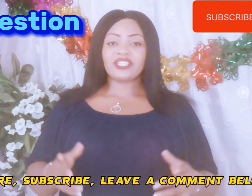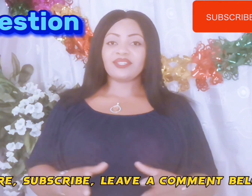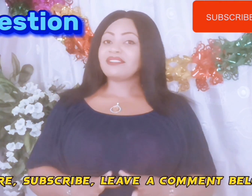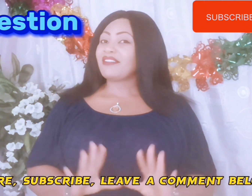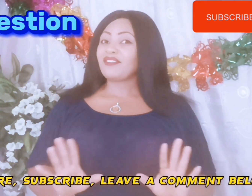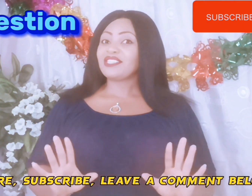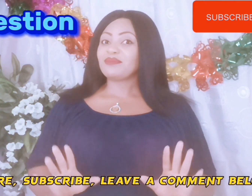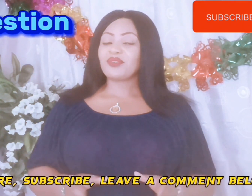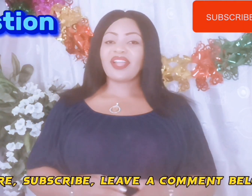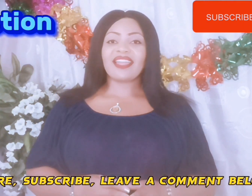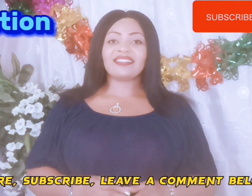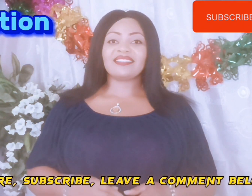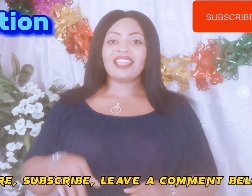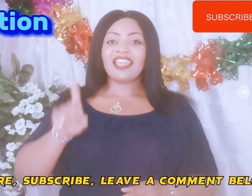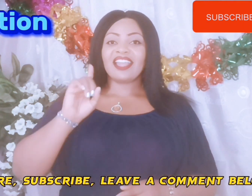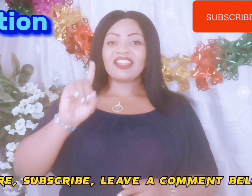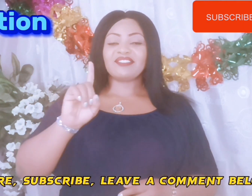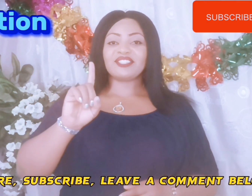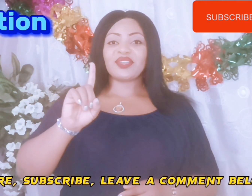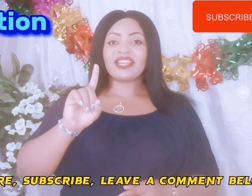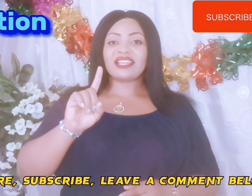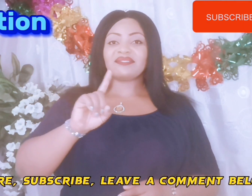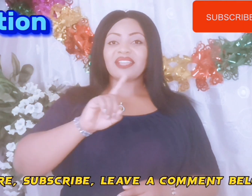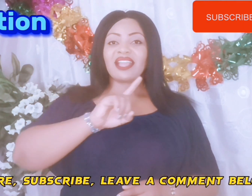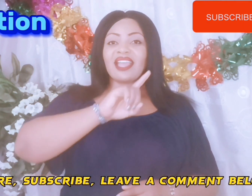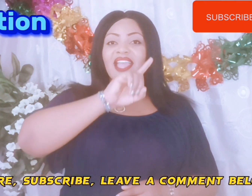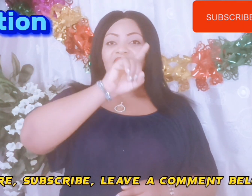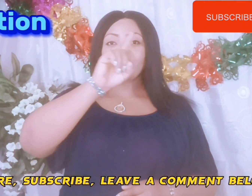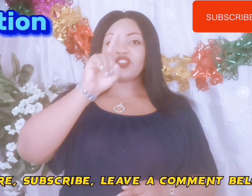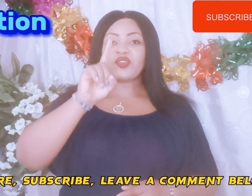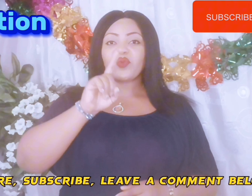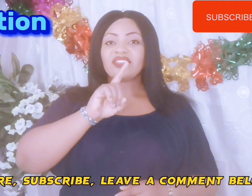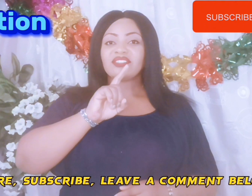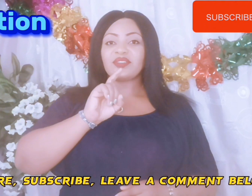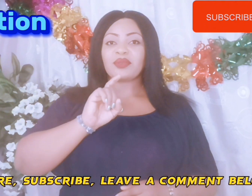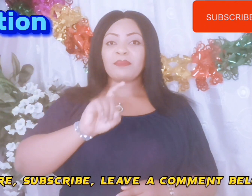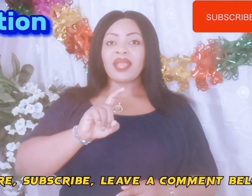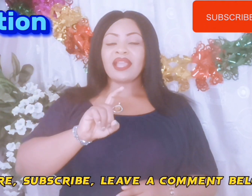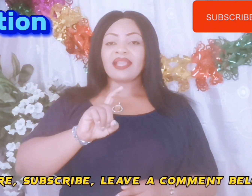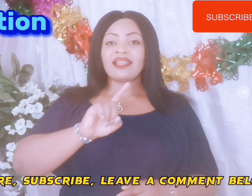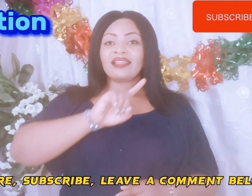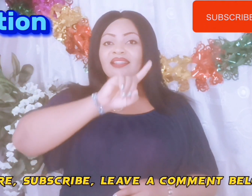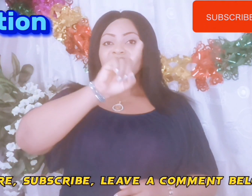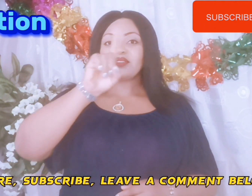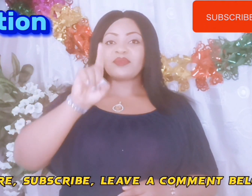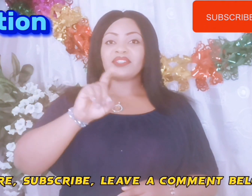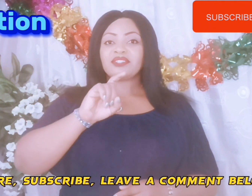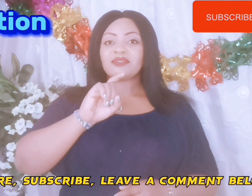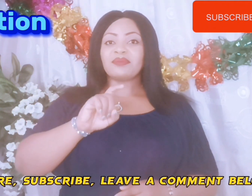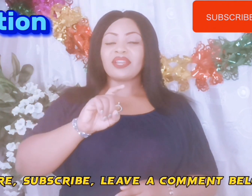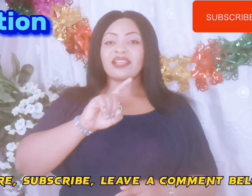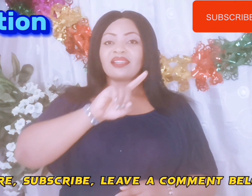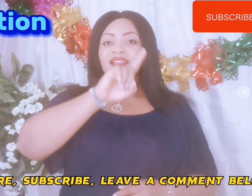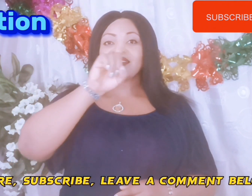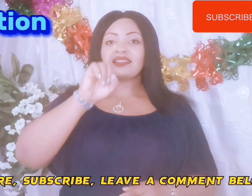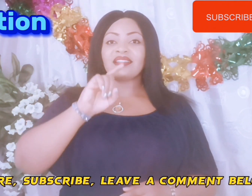this is how to sign question. Very simple guys. Now draw the question mark on the A, on the A.